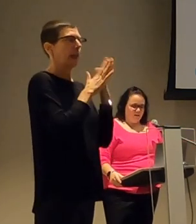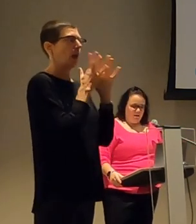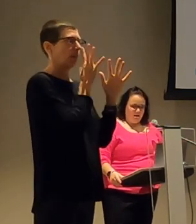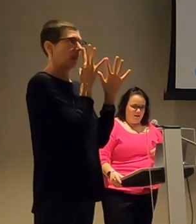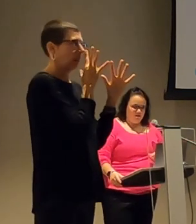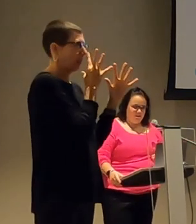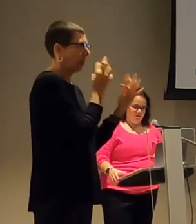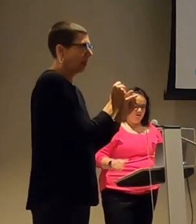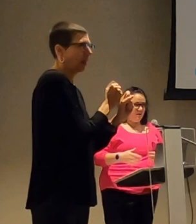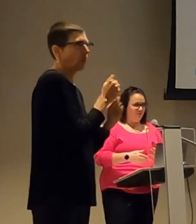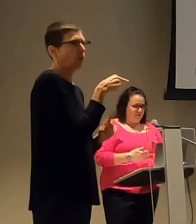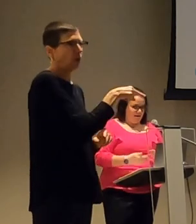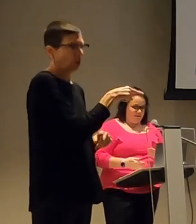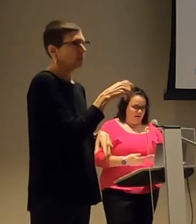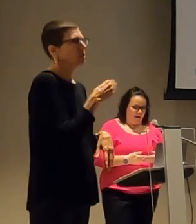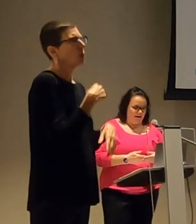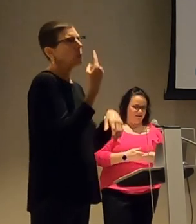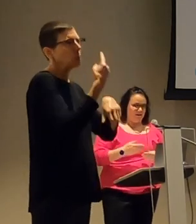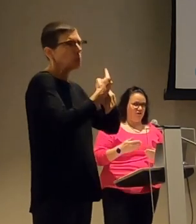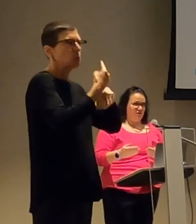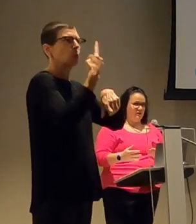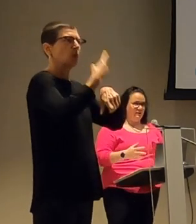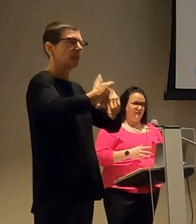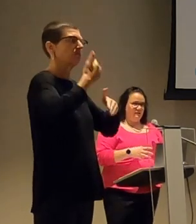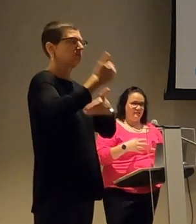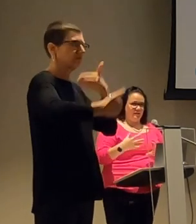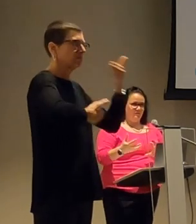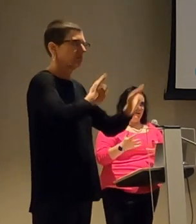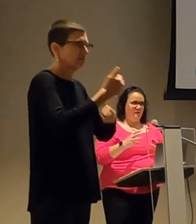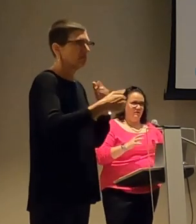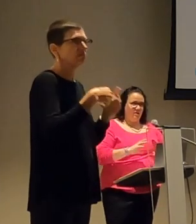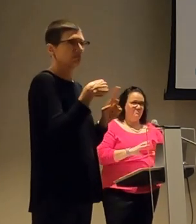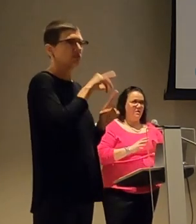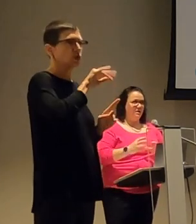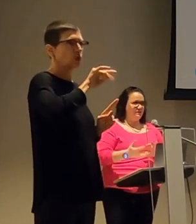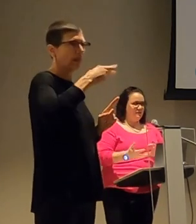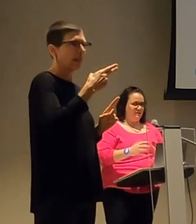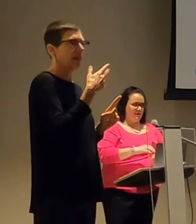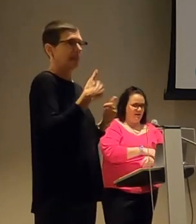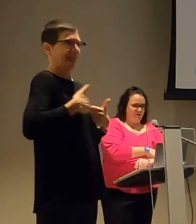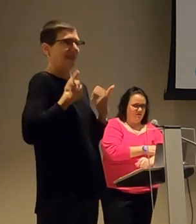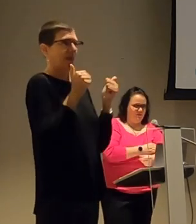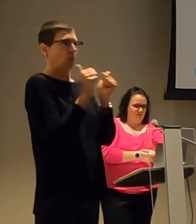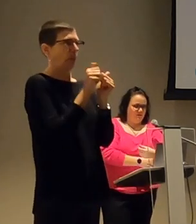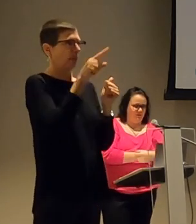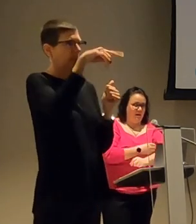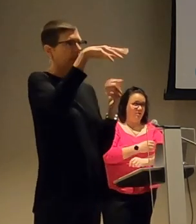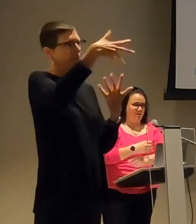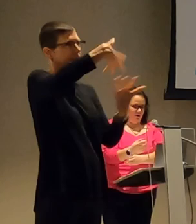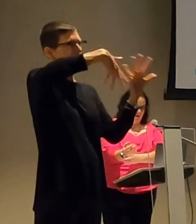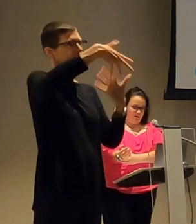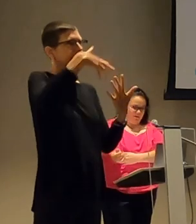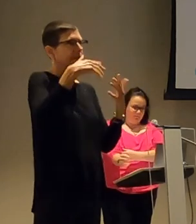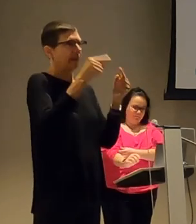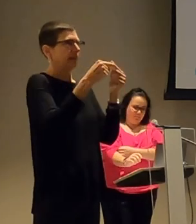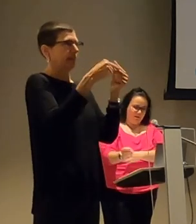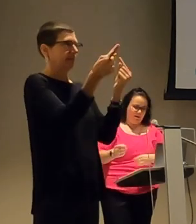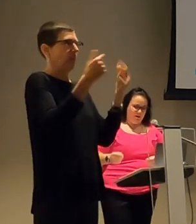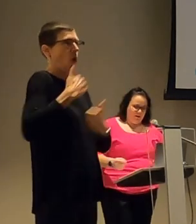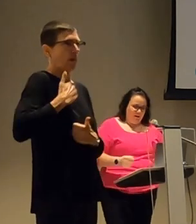her. And so a couple days pass, and she is living amongst the enemy